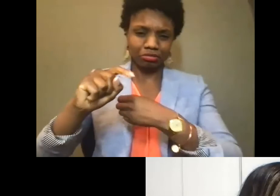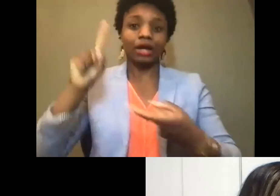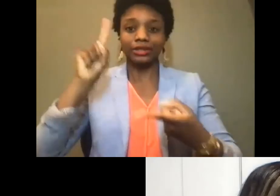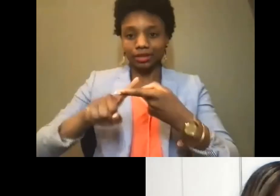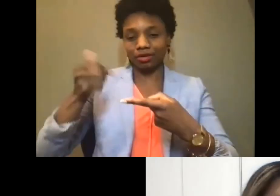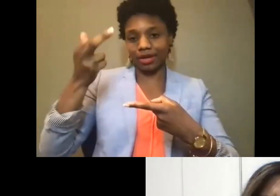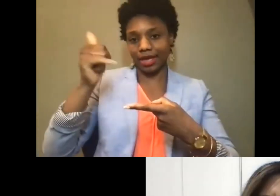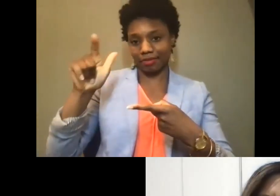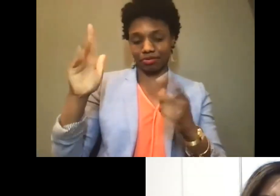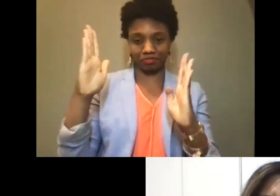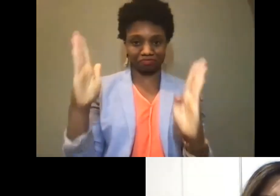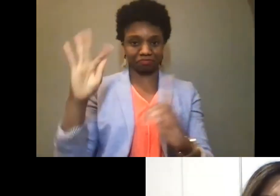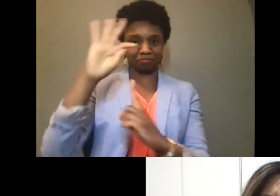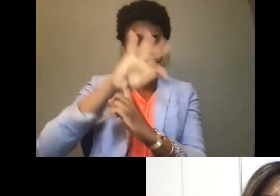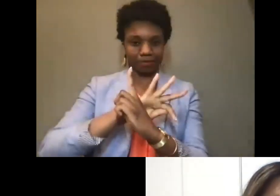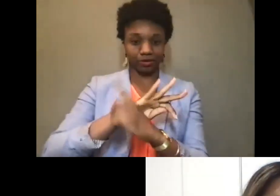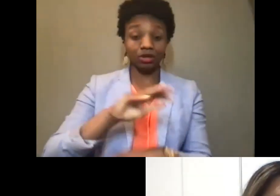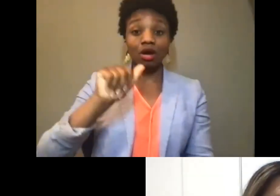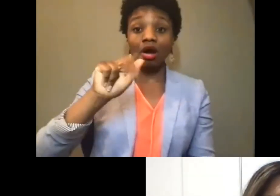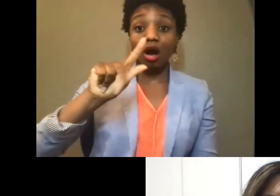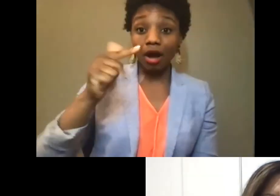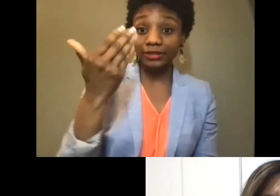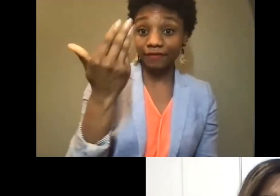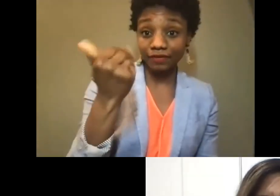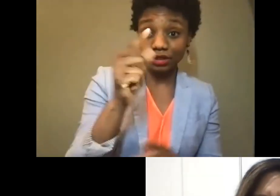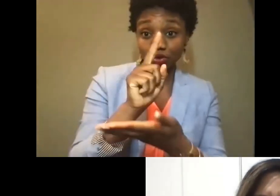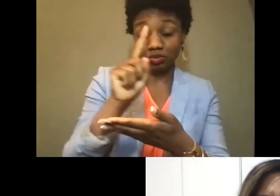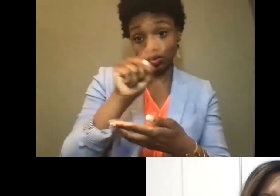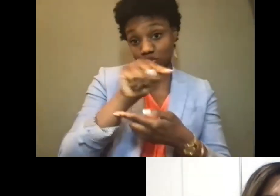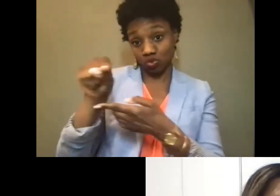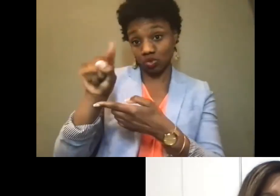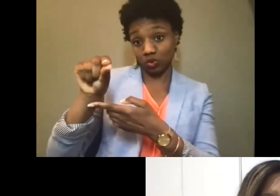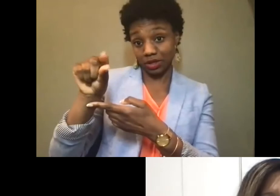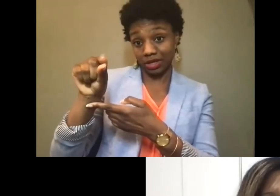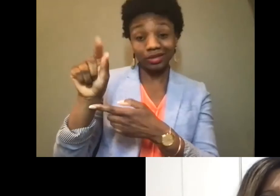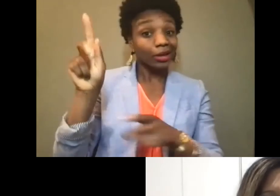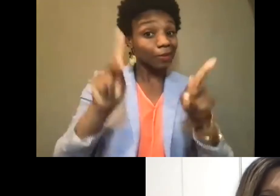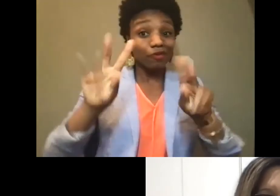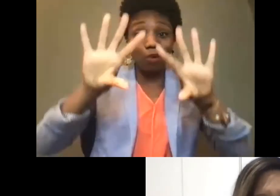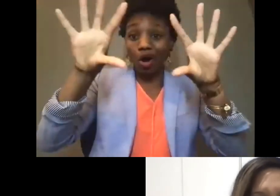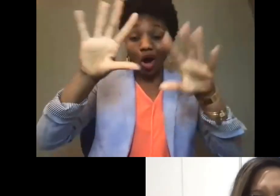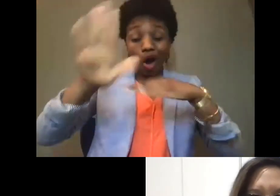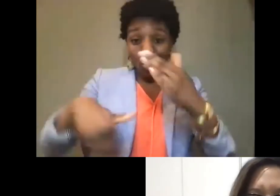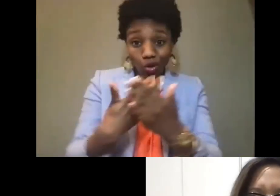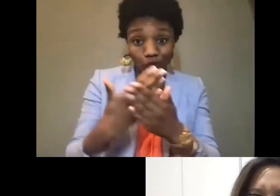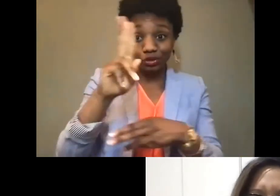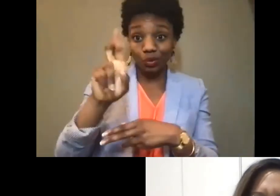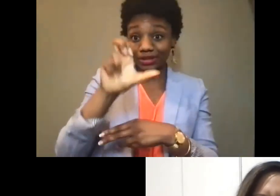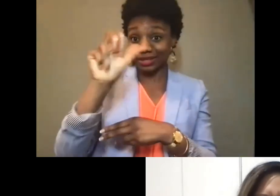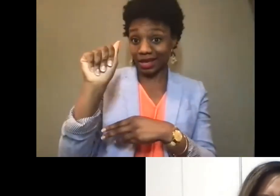So during the week of August 15th to 20th, we will have participants from all over the country who will be joining us here in Rhode Island for